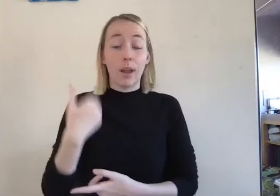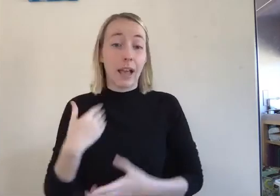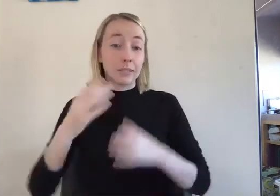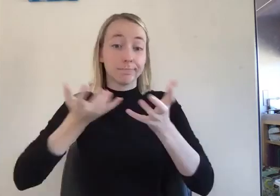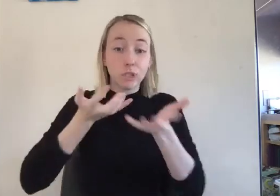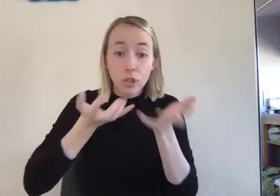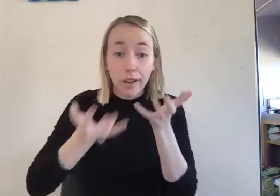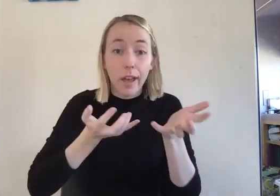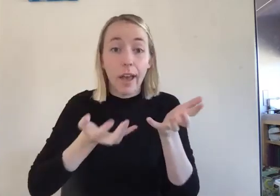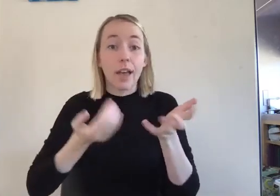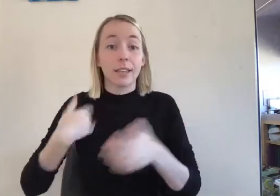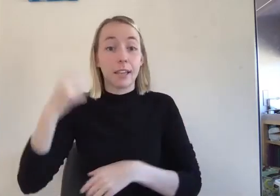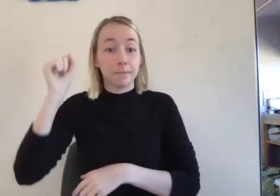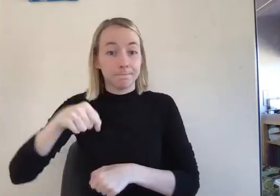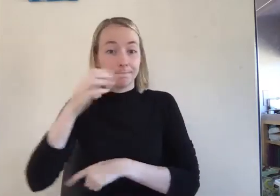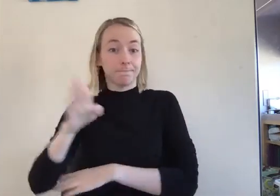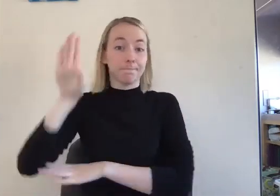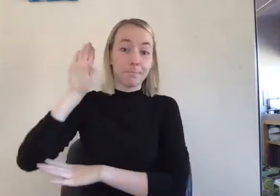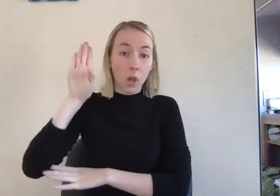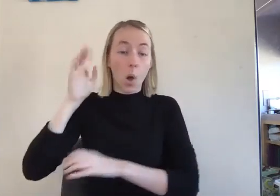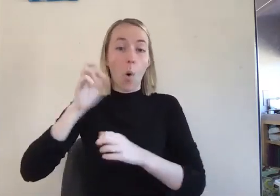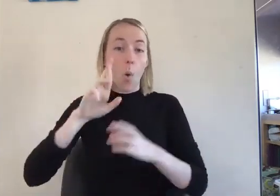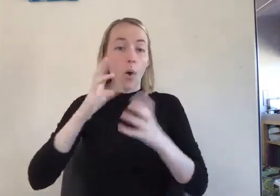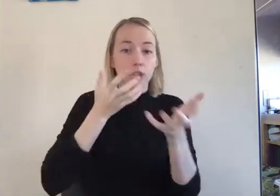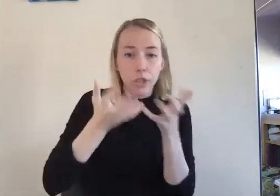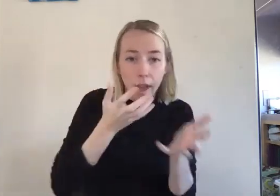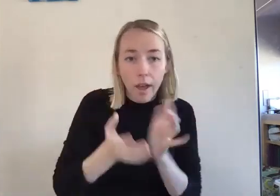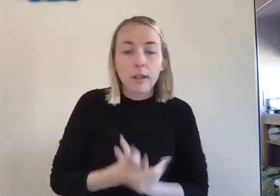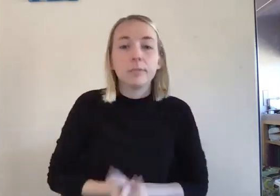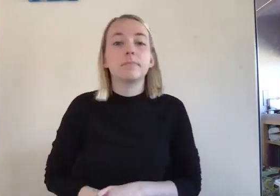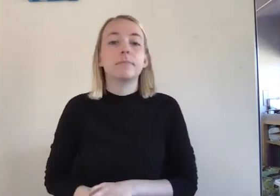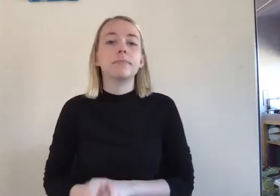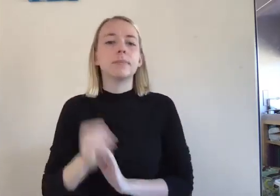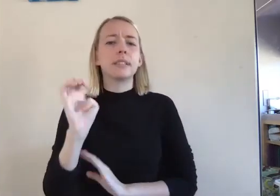wants to chat, stick your electronic hand in the air, or you can always chat me. There's Enid.